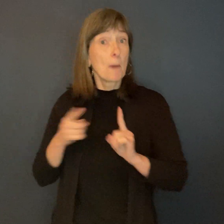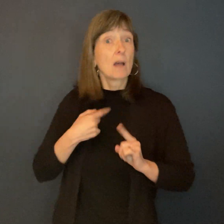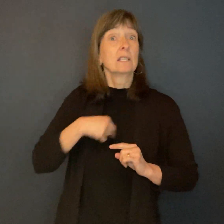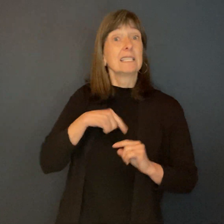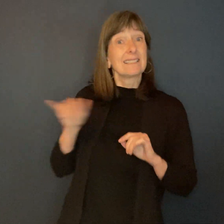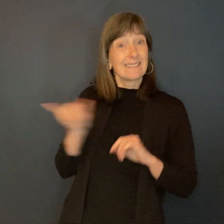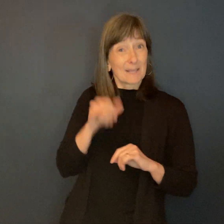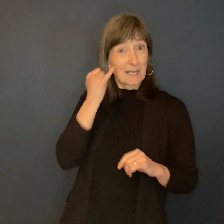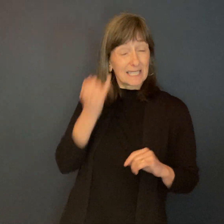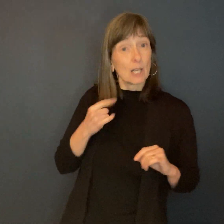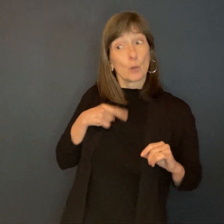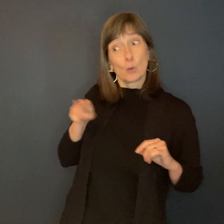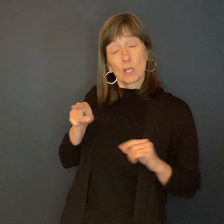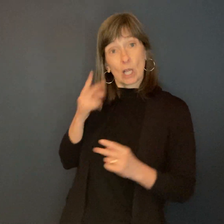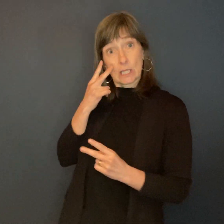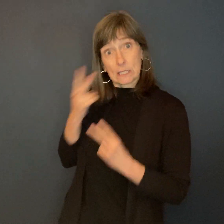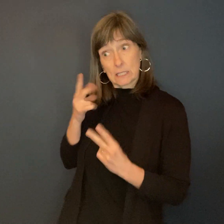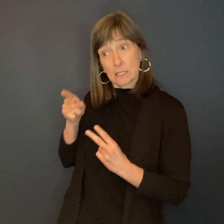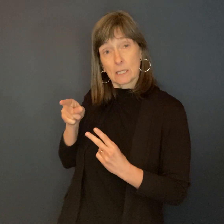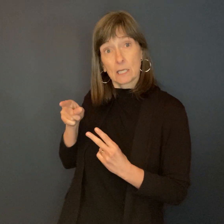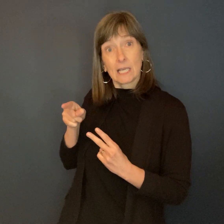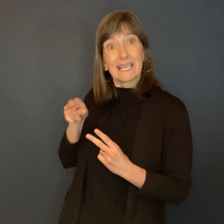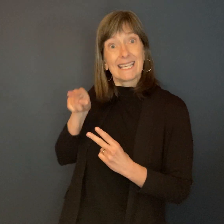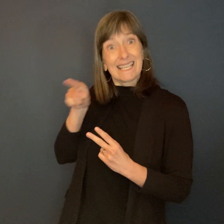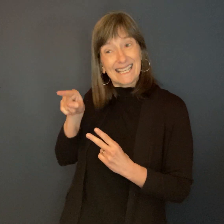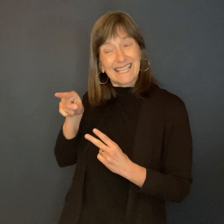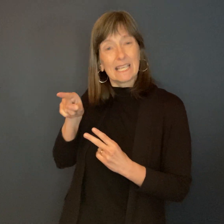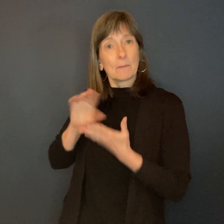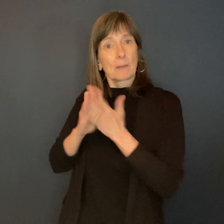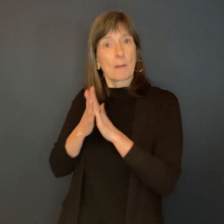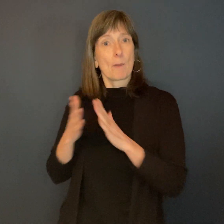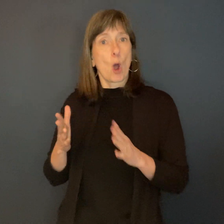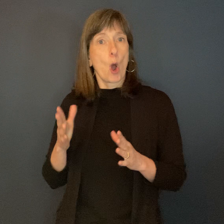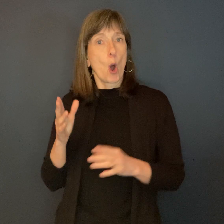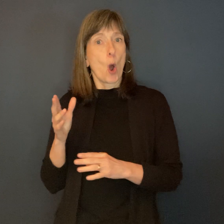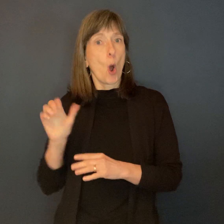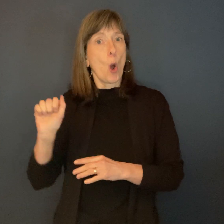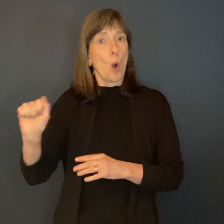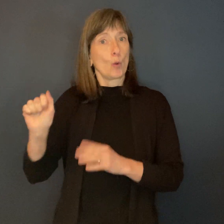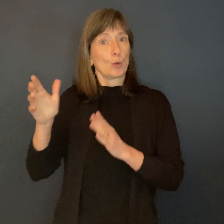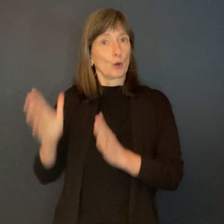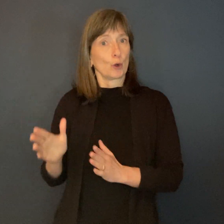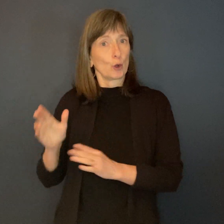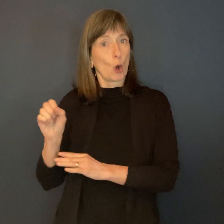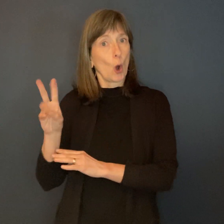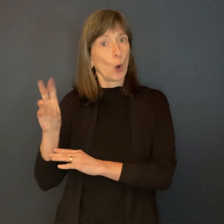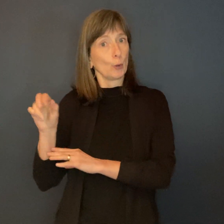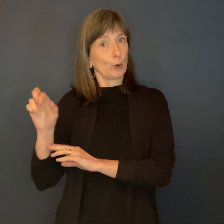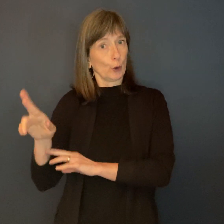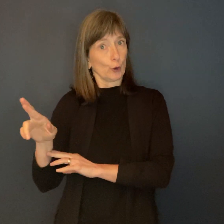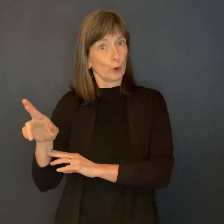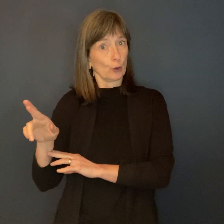around him so that he was the owner of the company, but the company was its own entity. So in some respects, we had created